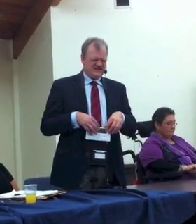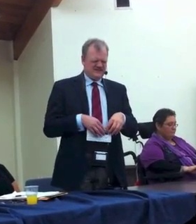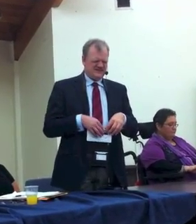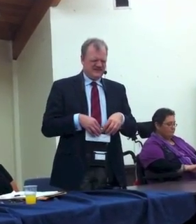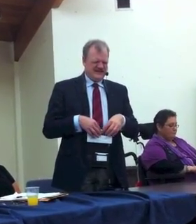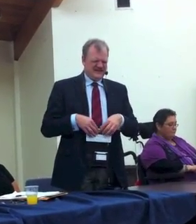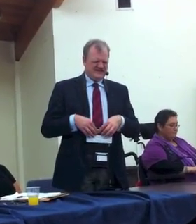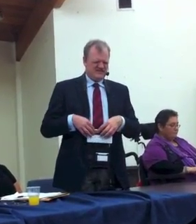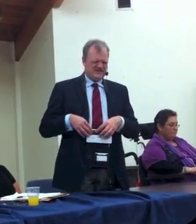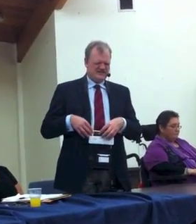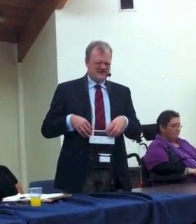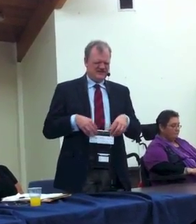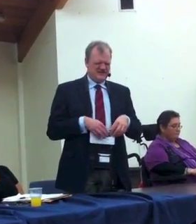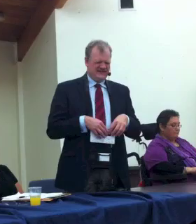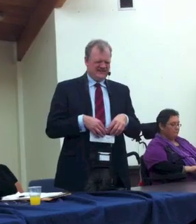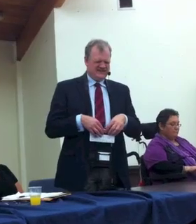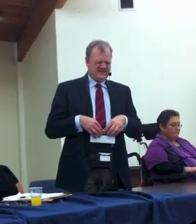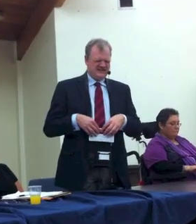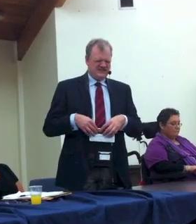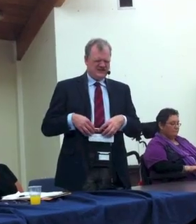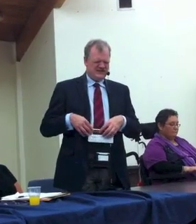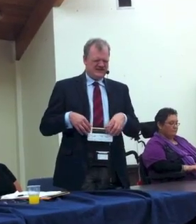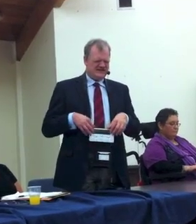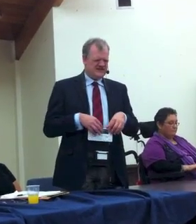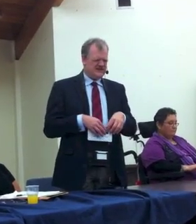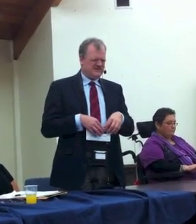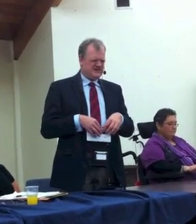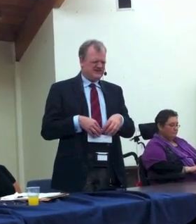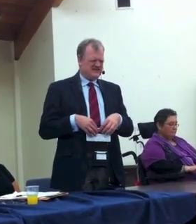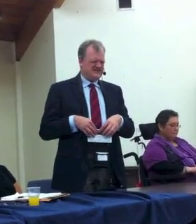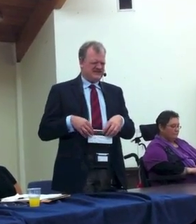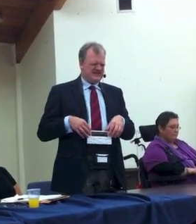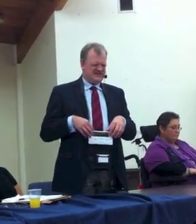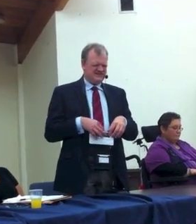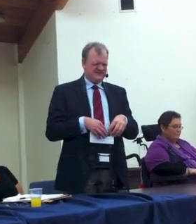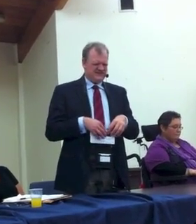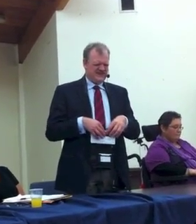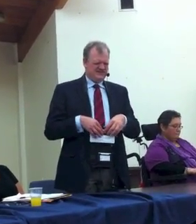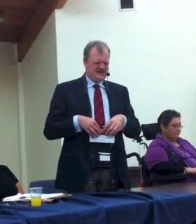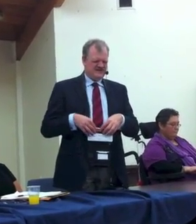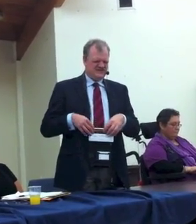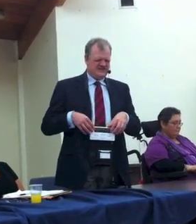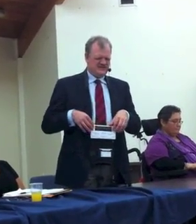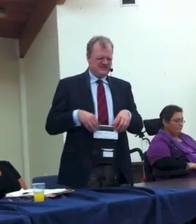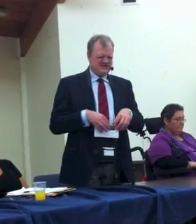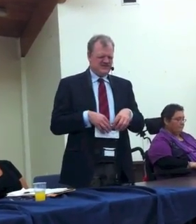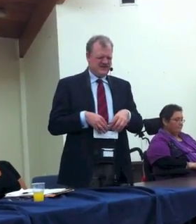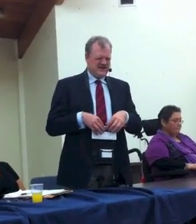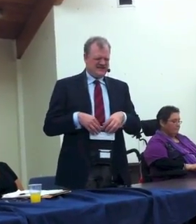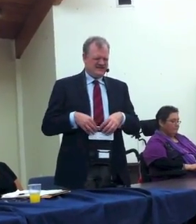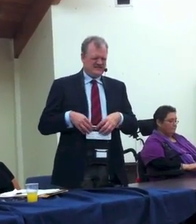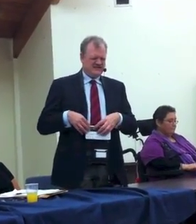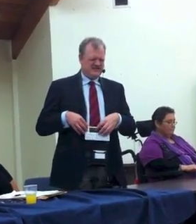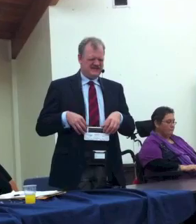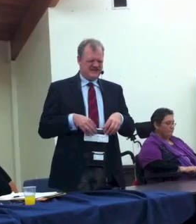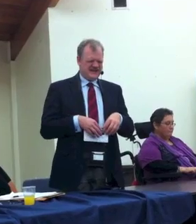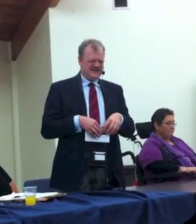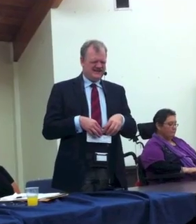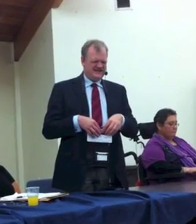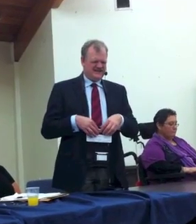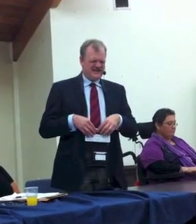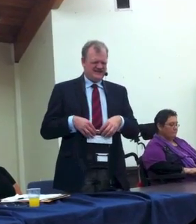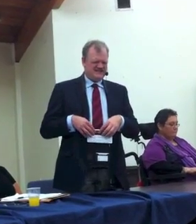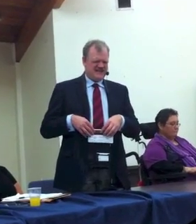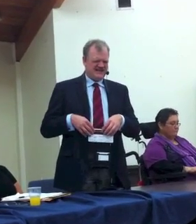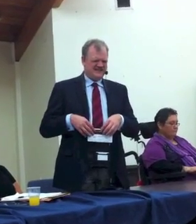And let us not forget the possibility that a lawyer on the opposing side might deliberately play the disability